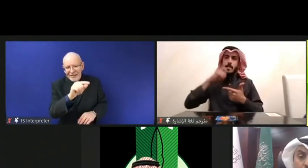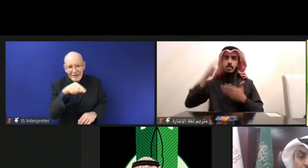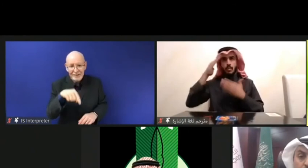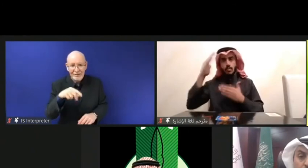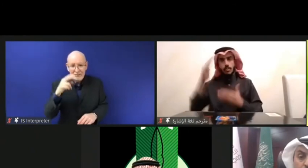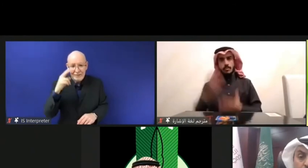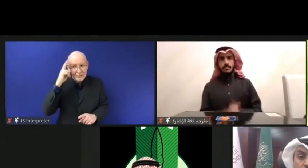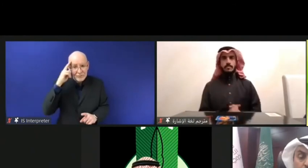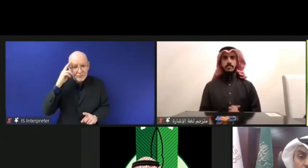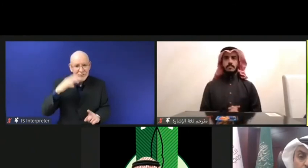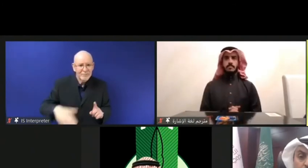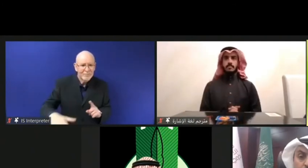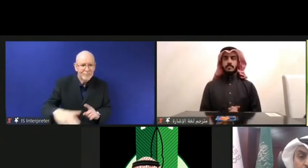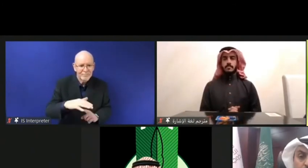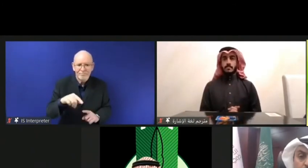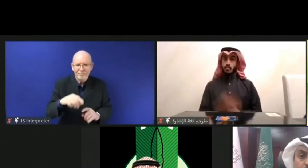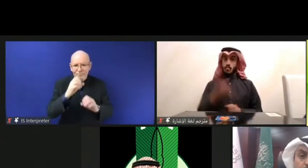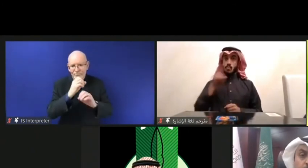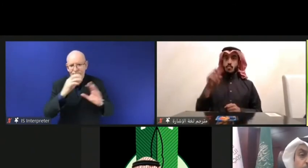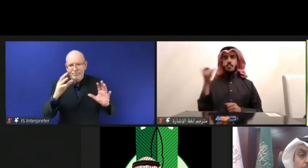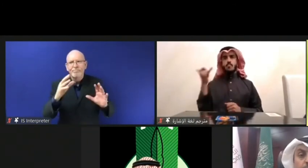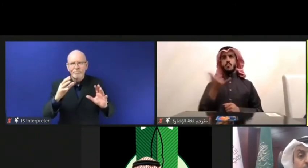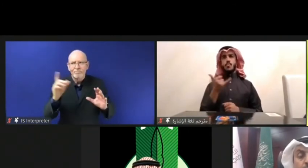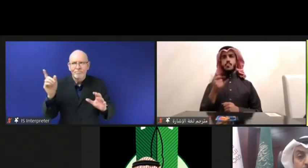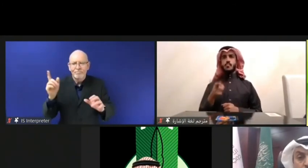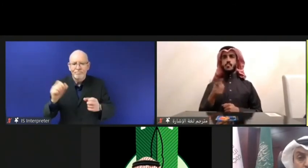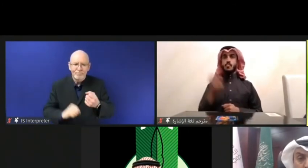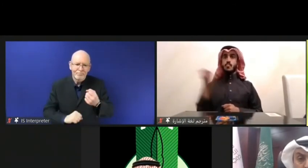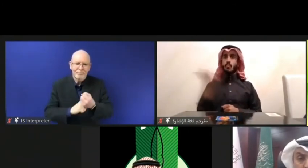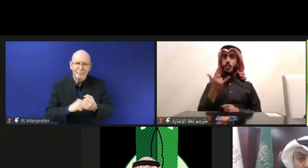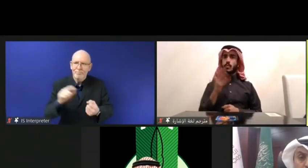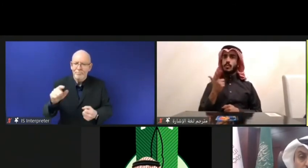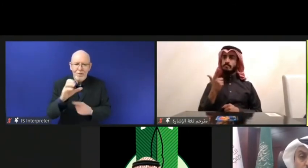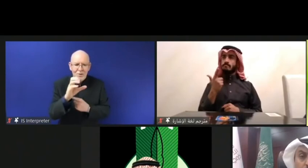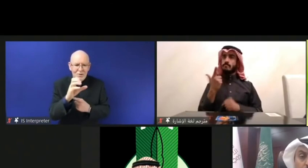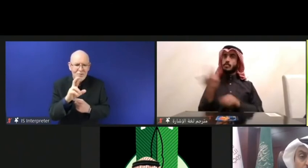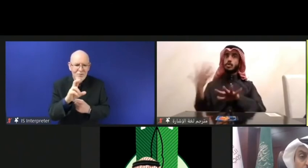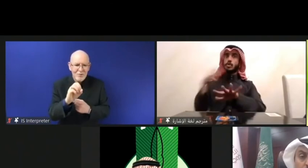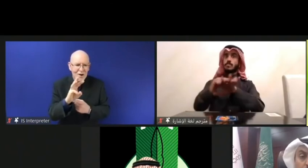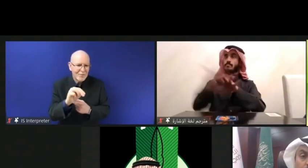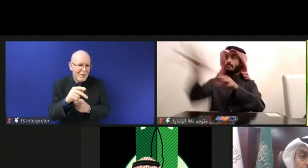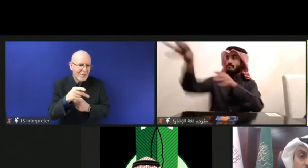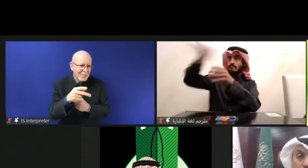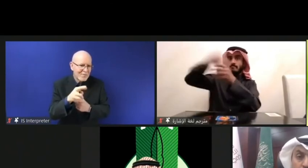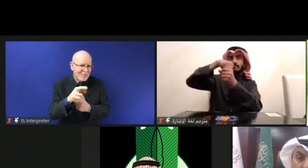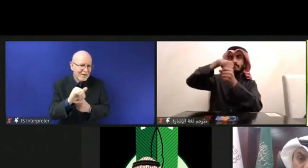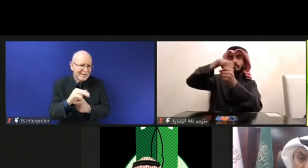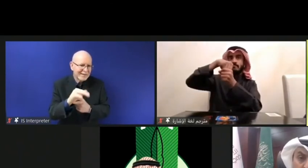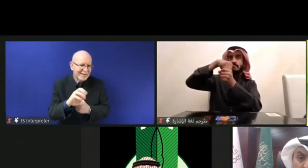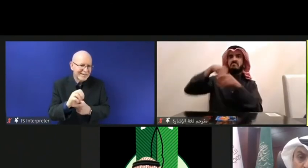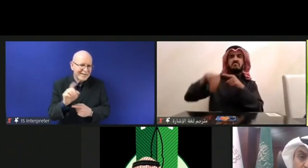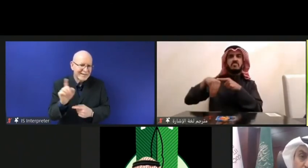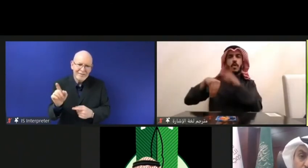where it is very important to include and to recruit people with